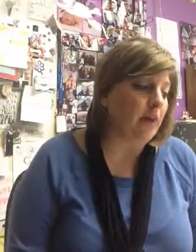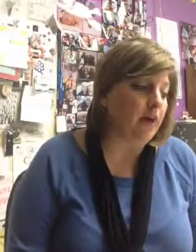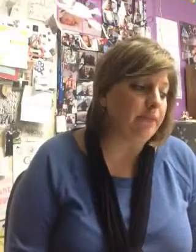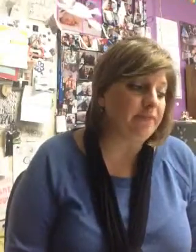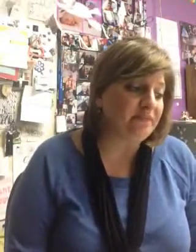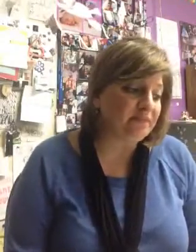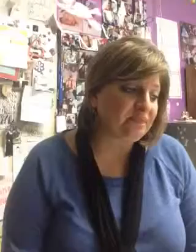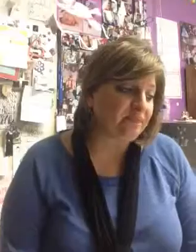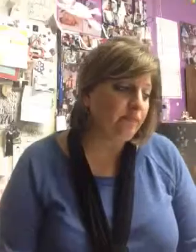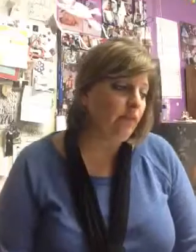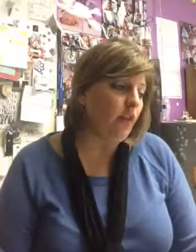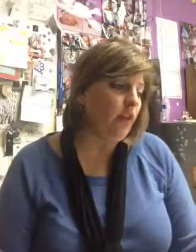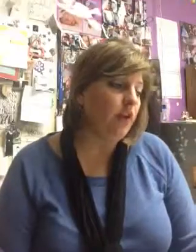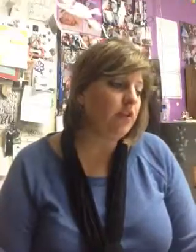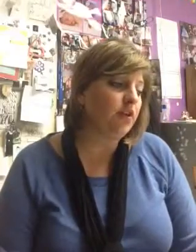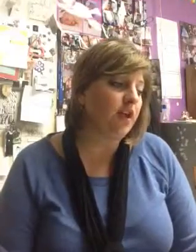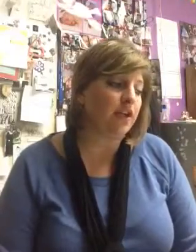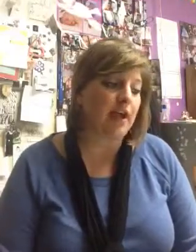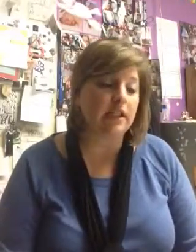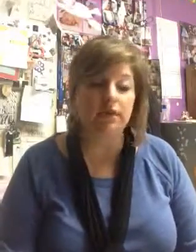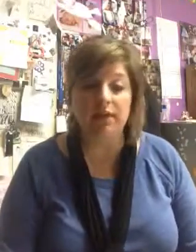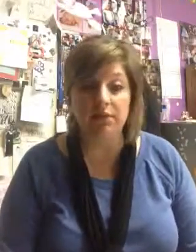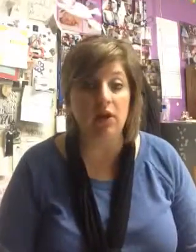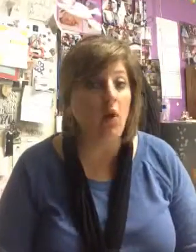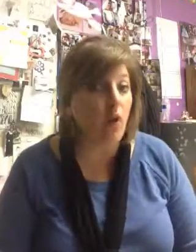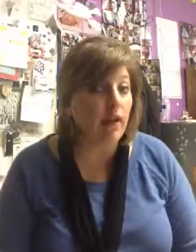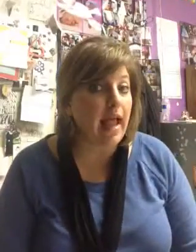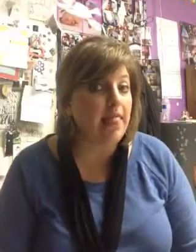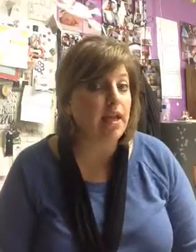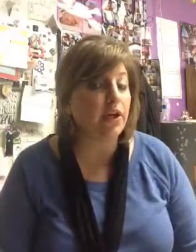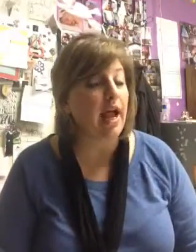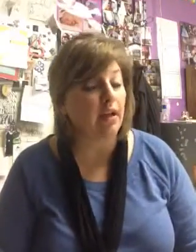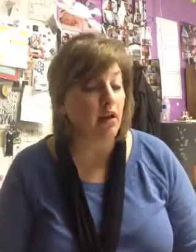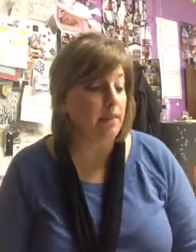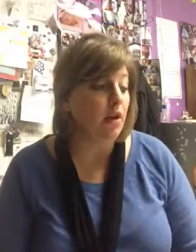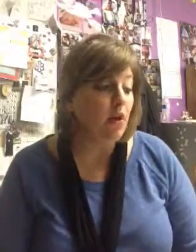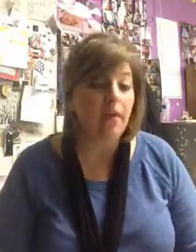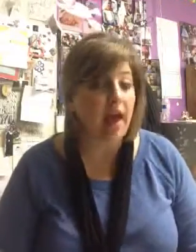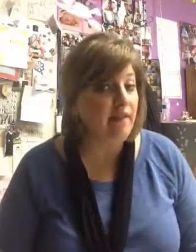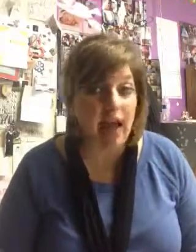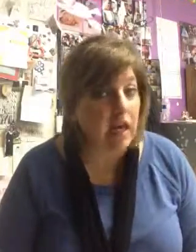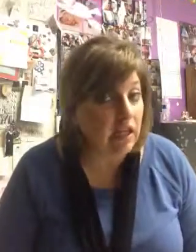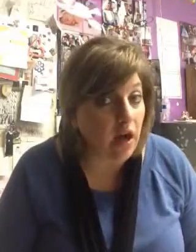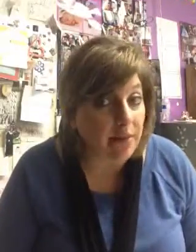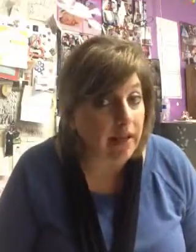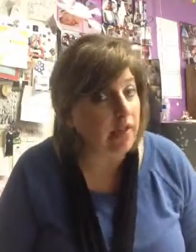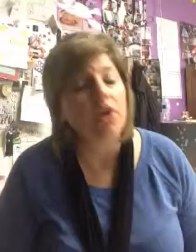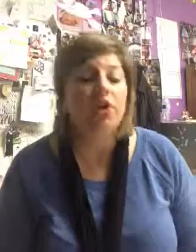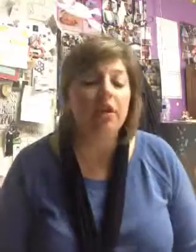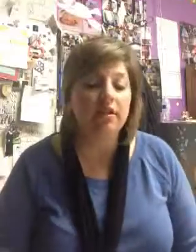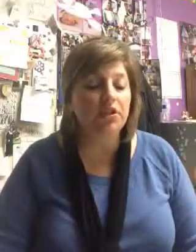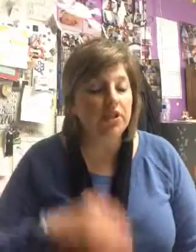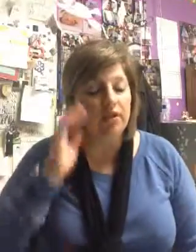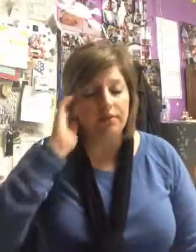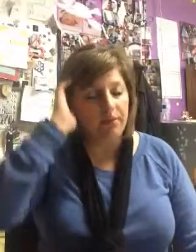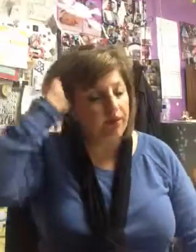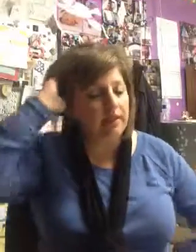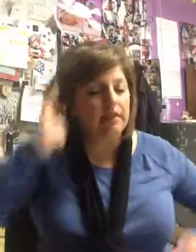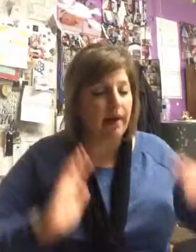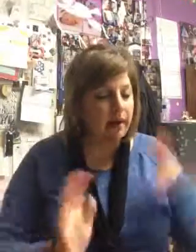part is you're going to contrast the rest with the whole, and then you're going to add a comment. We haven't added a comment yet. This is just merely